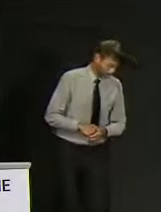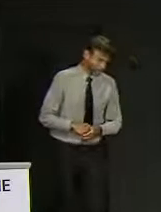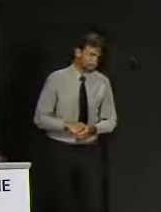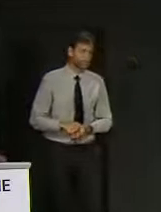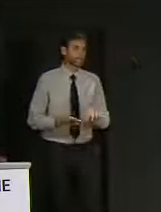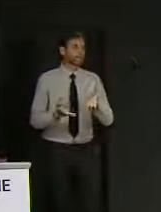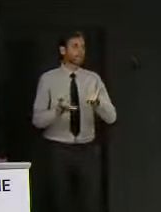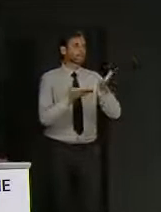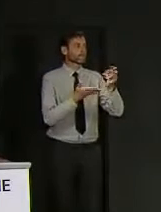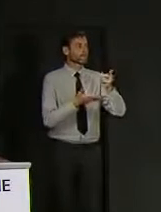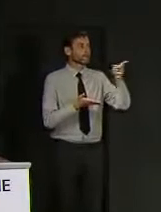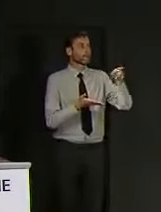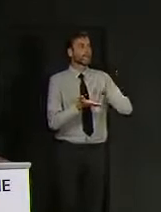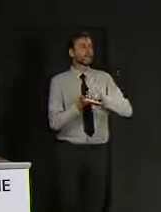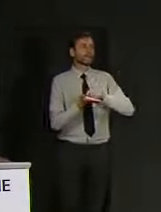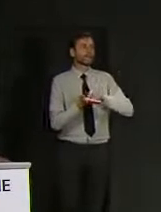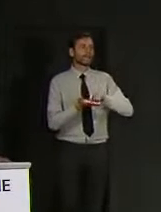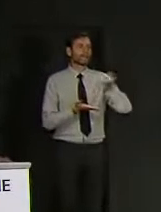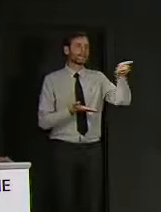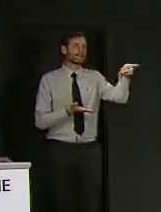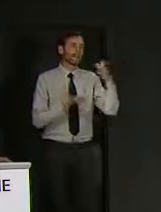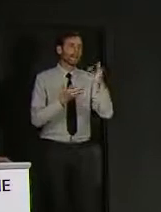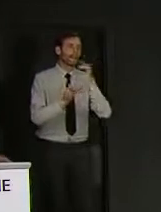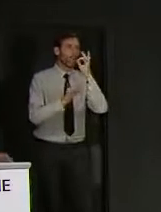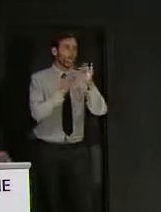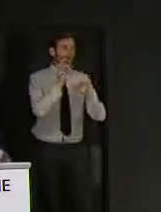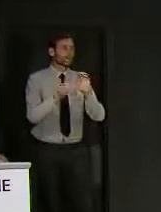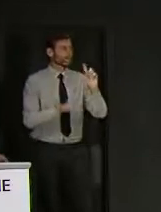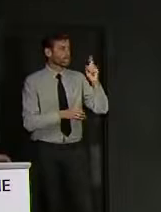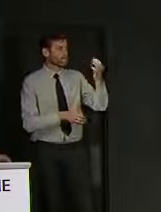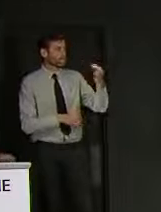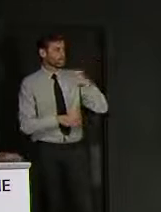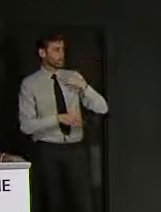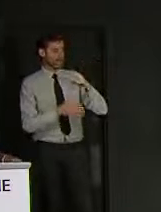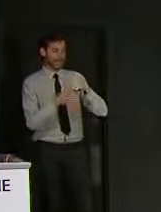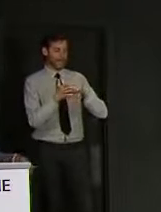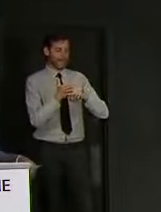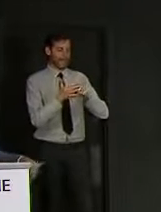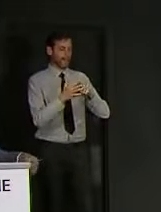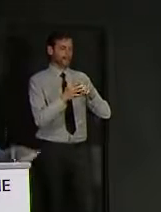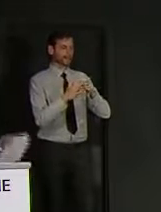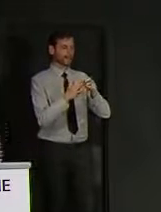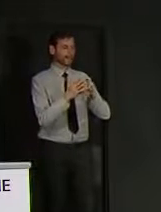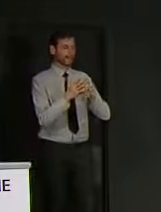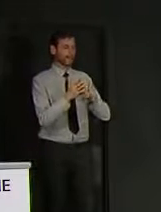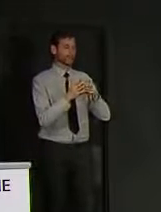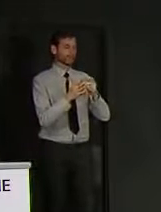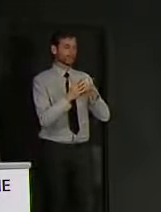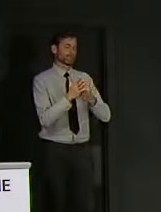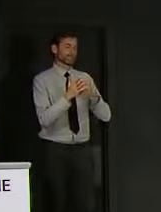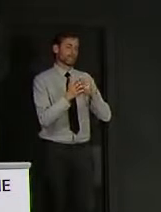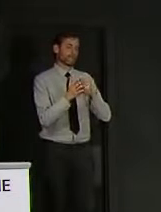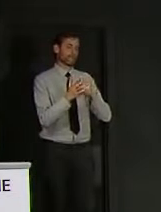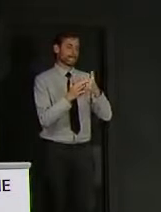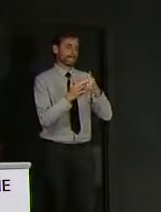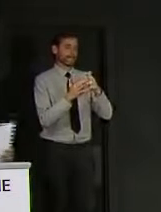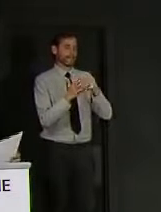the journalists who've joined us this afternoon. And first of those is Alexandra McKenzie from the BBC.